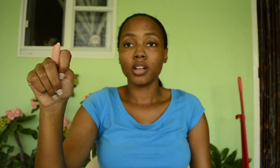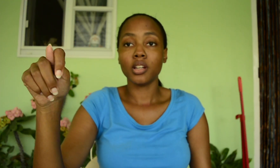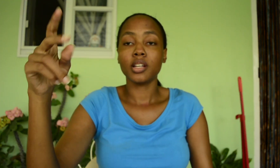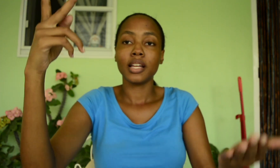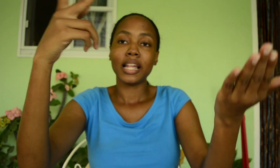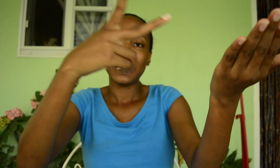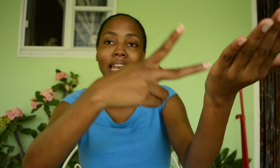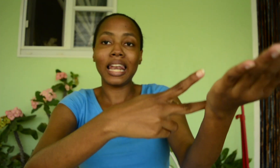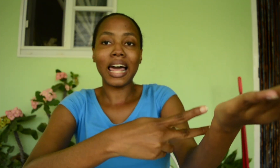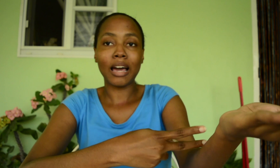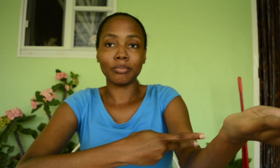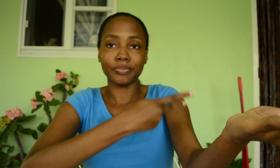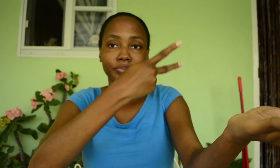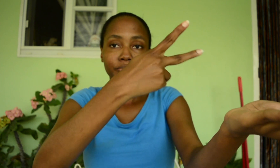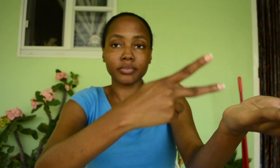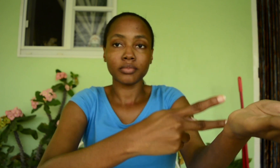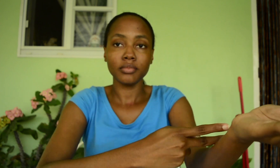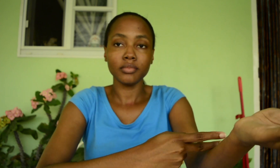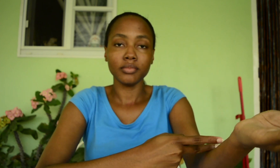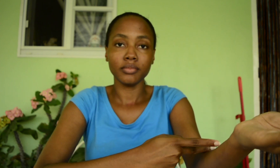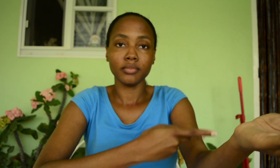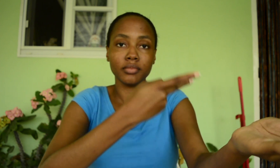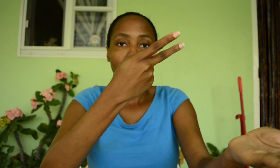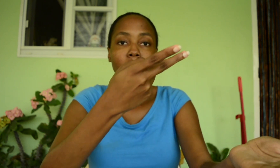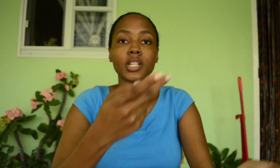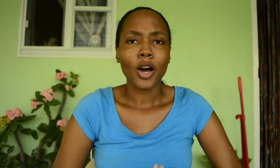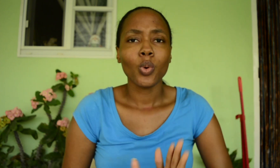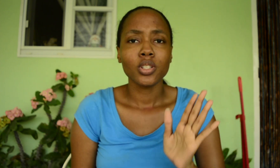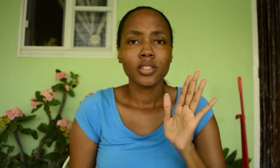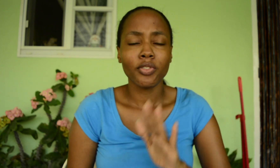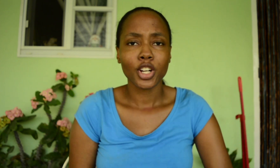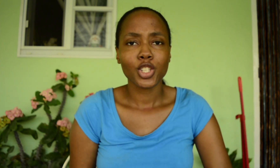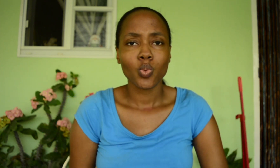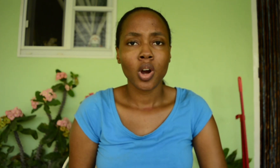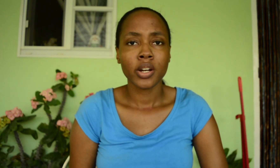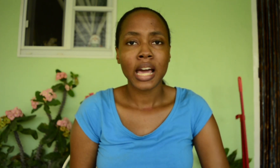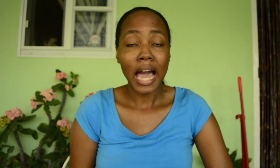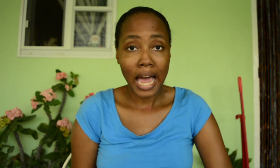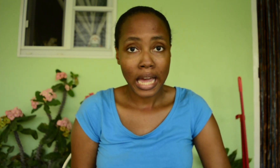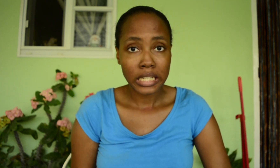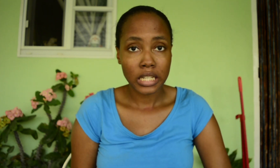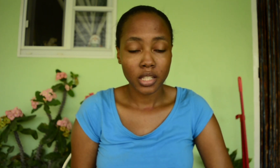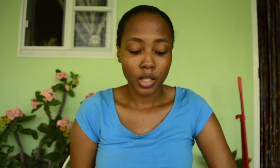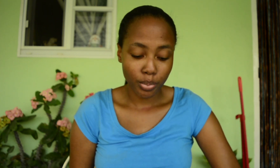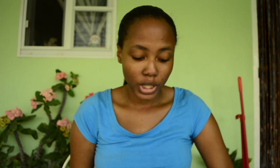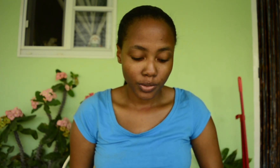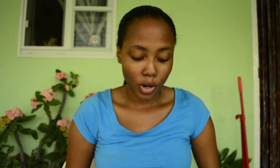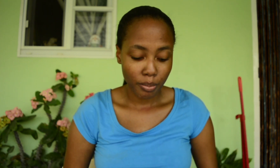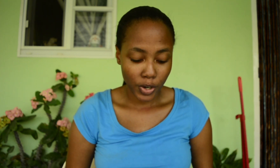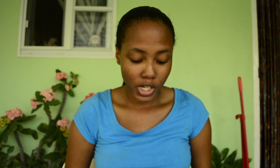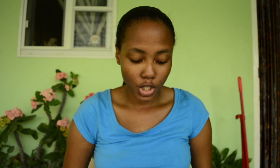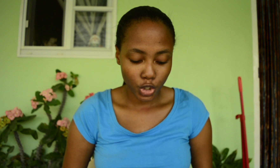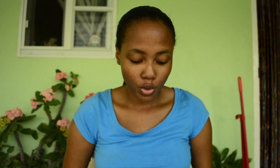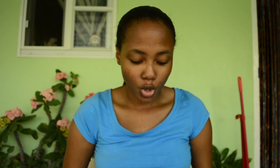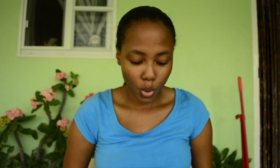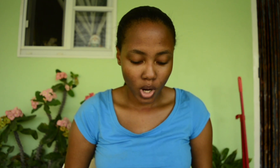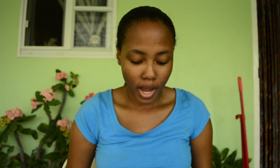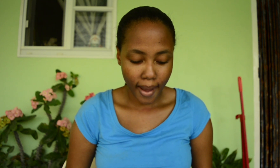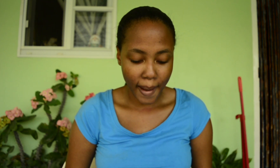the Lamb. That was verse 1 and the bridge for Mary Did You Know.